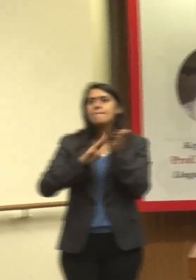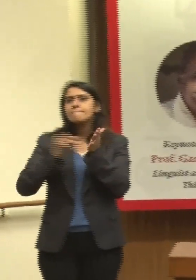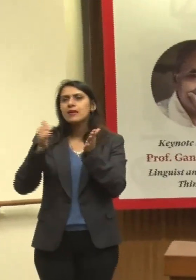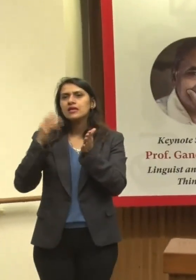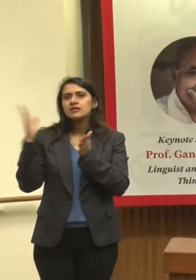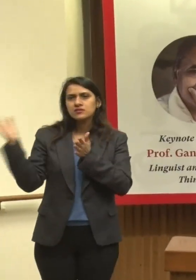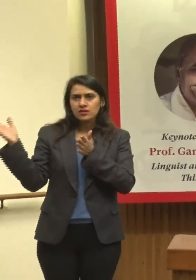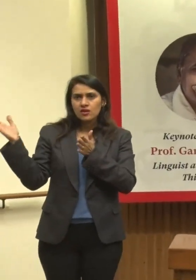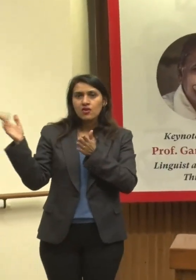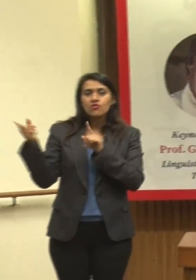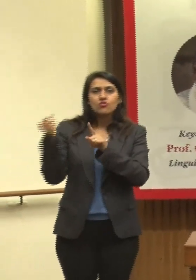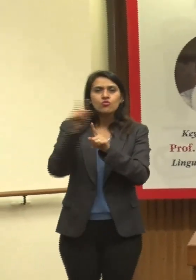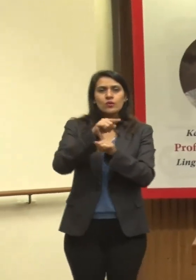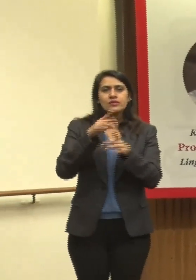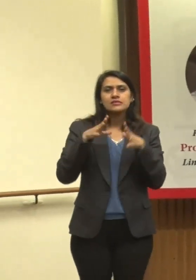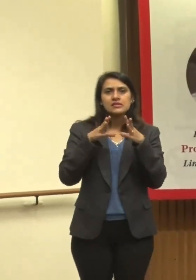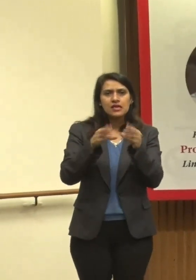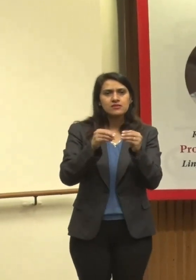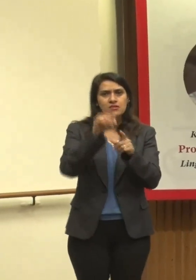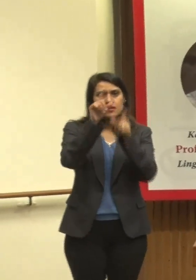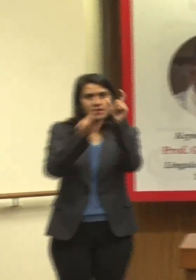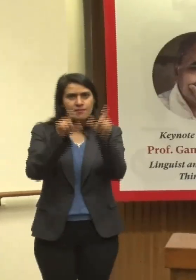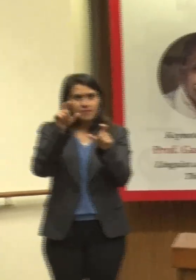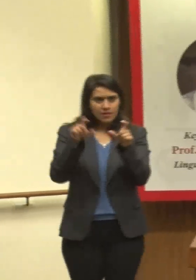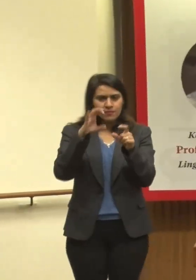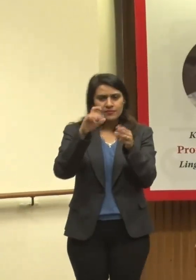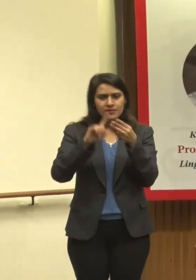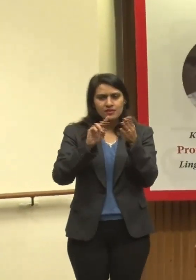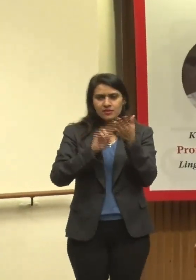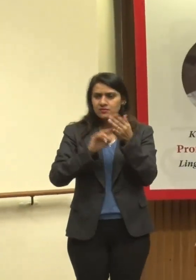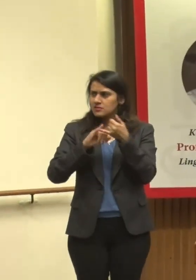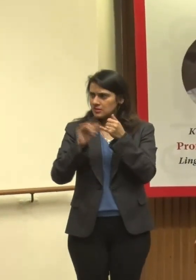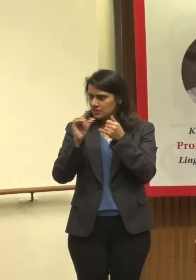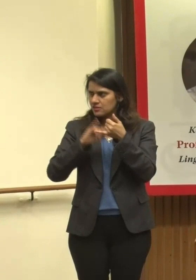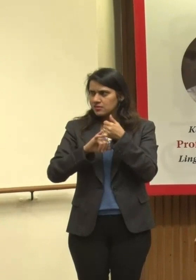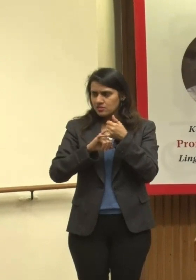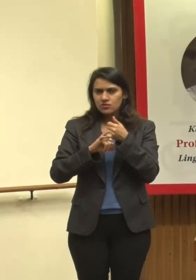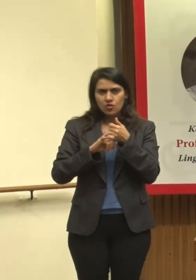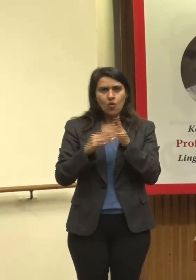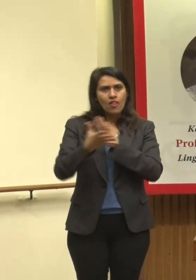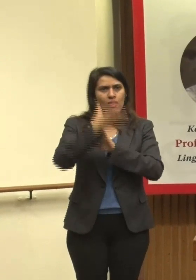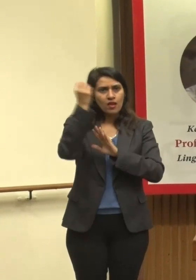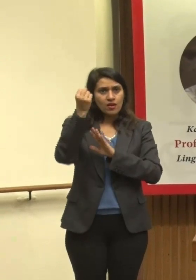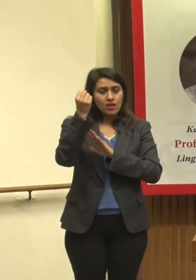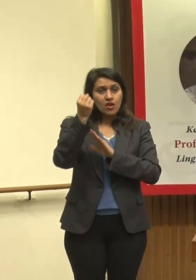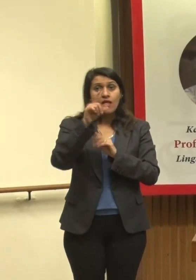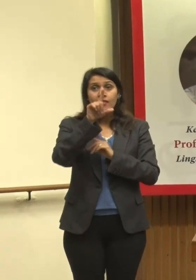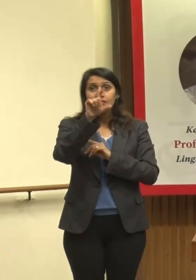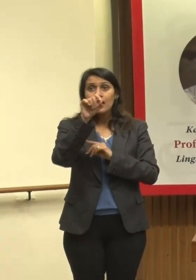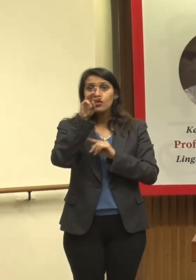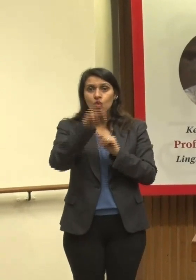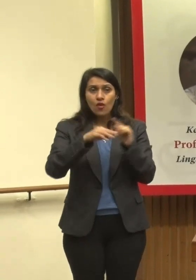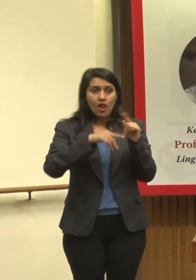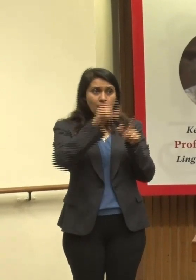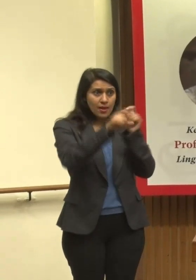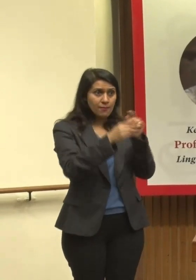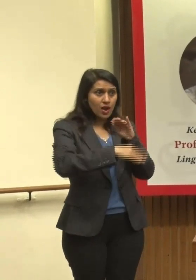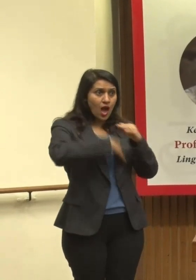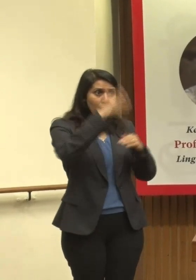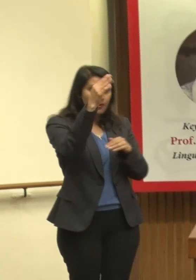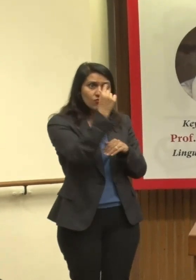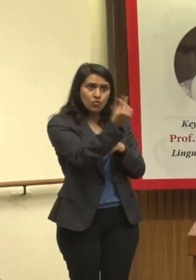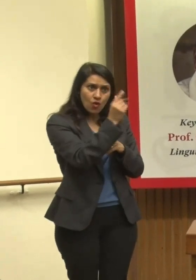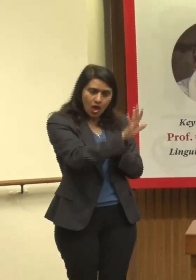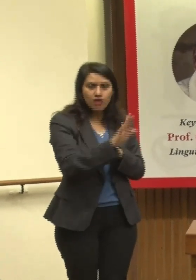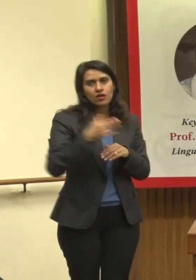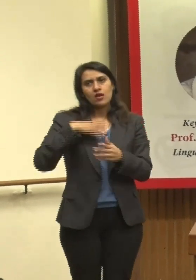the census authorities, that only if a language is spoken by more than 10,000 persons is a language.